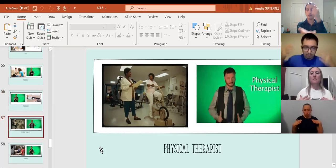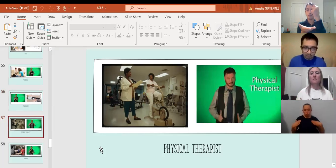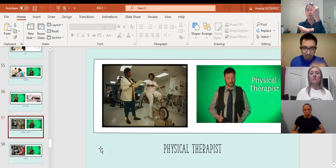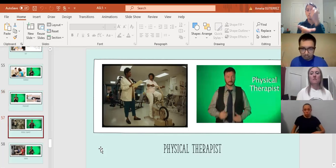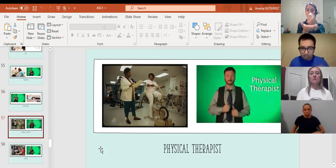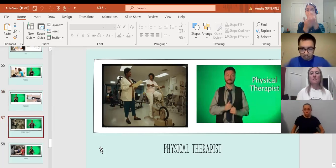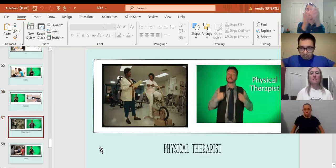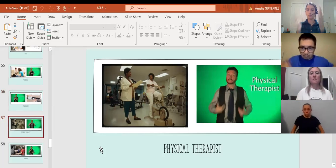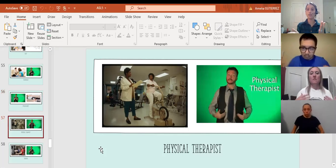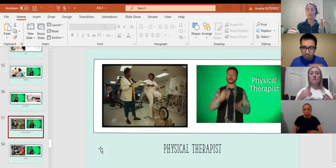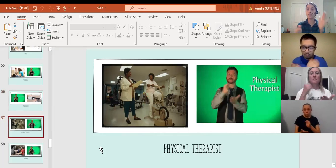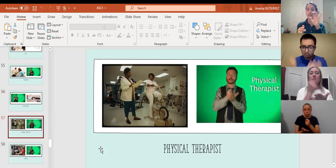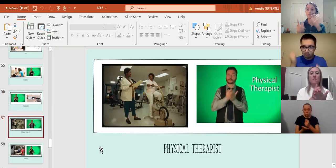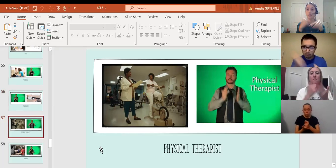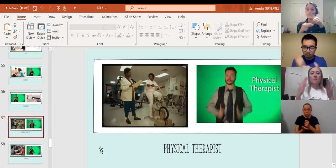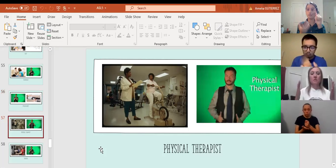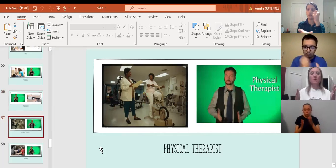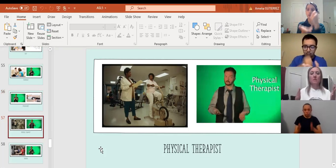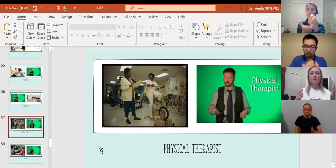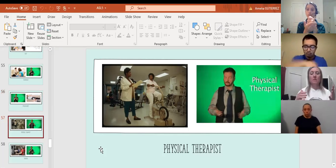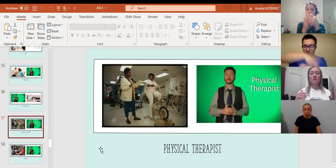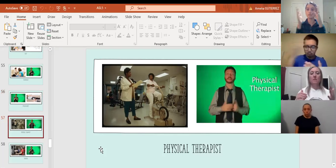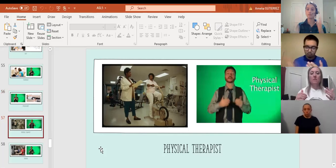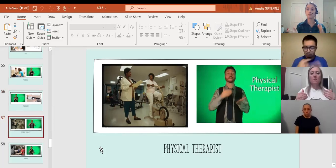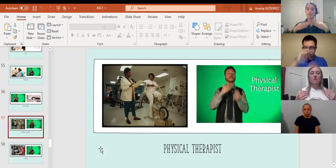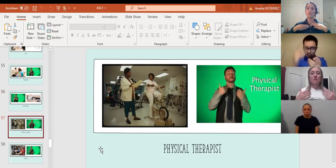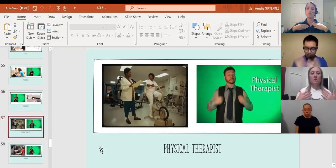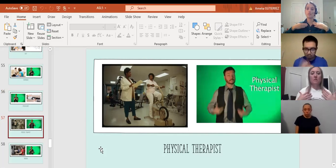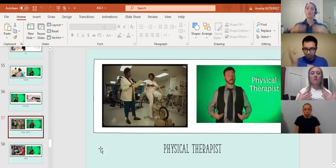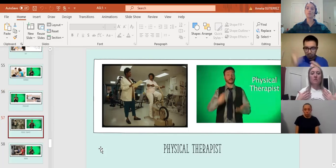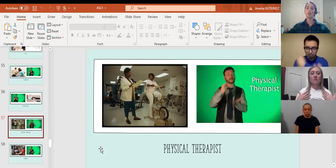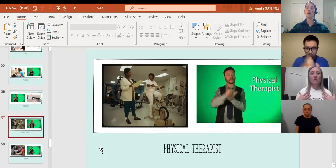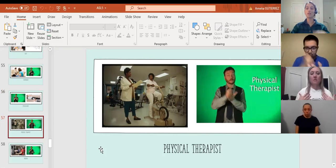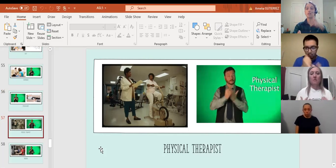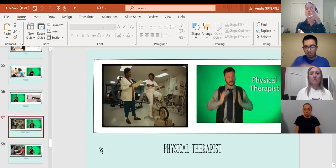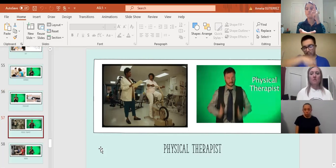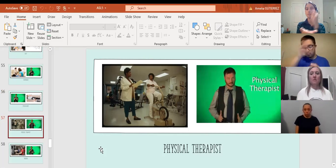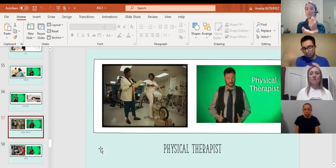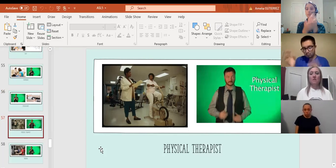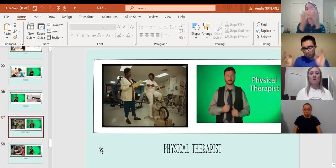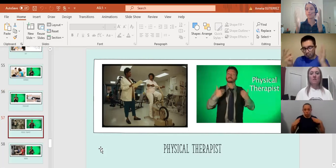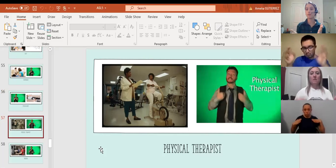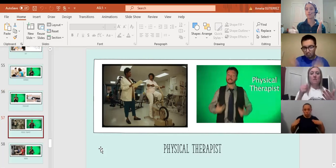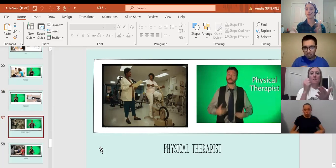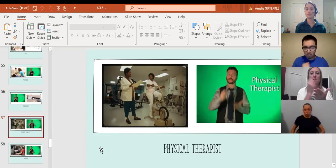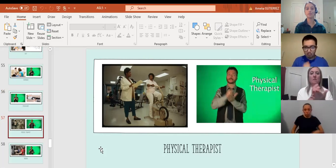and then therapist, the same sign for therapist. So body.